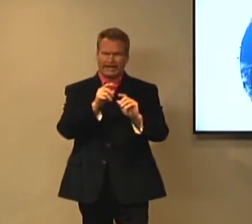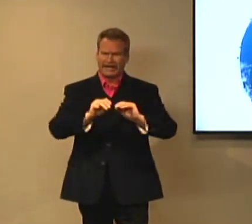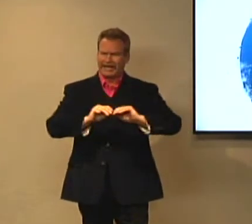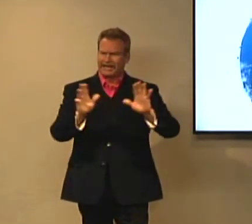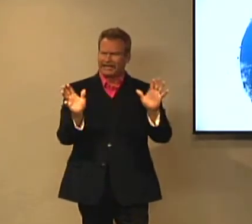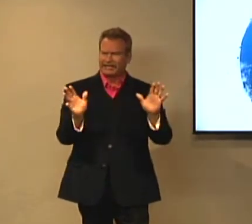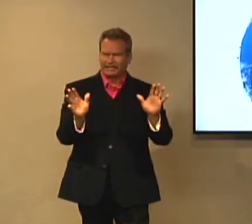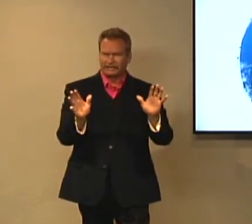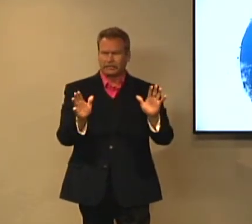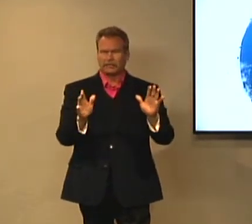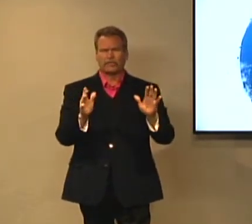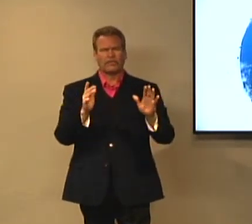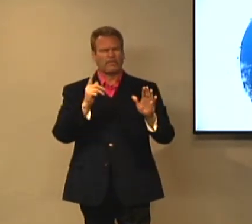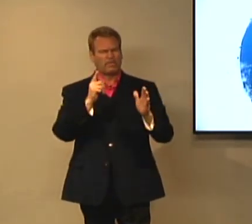The gifts are specific. It's very clear